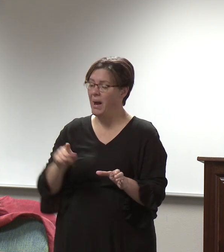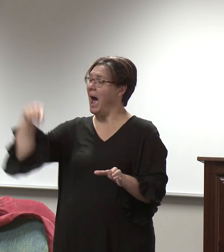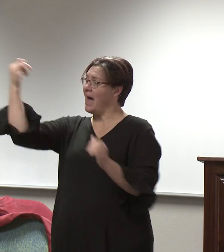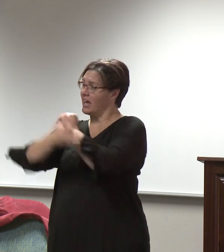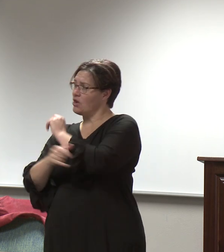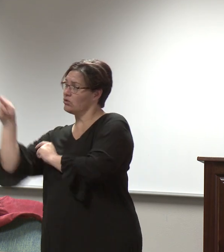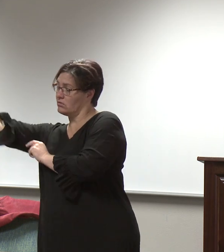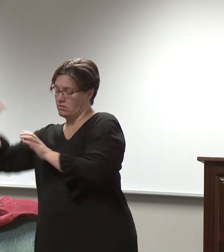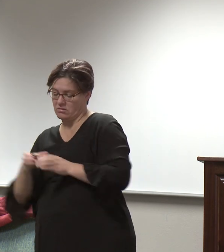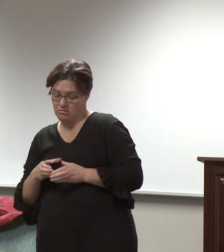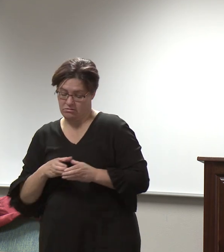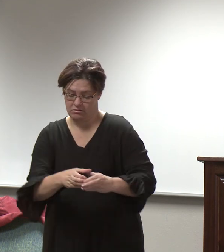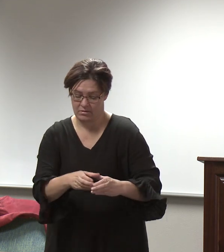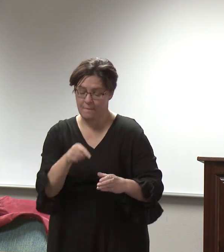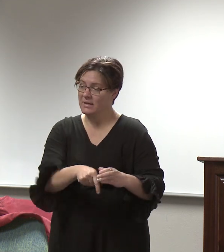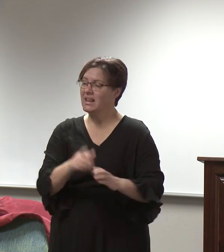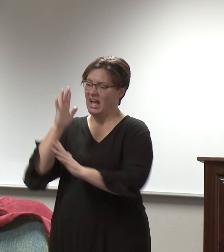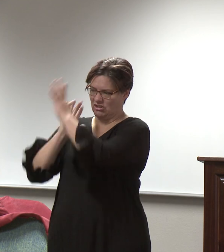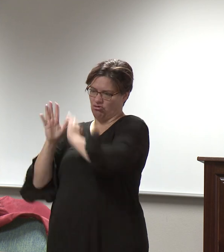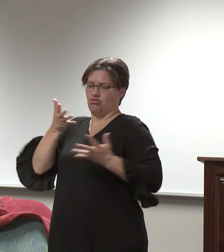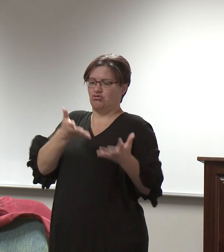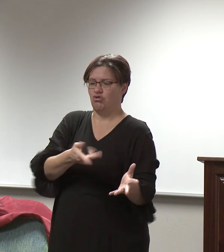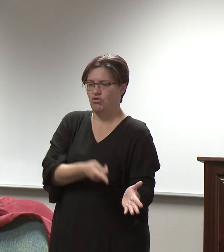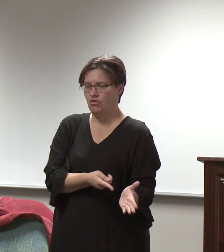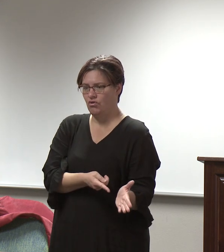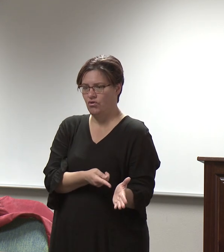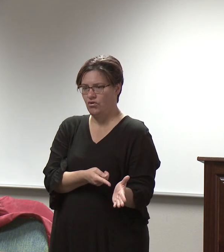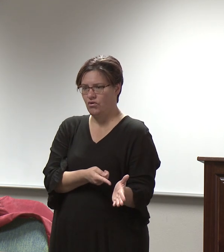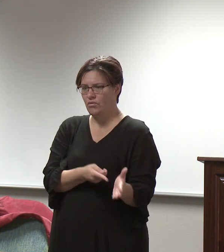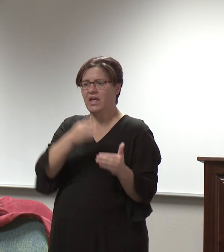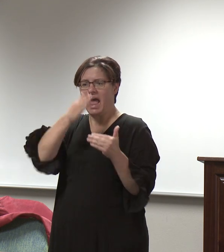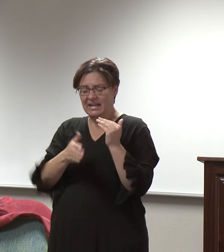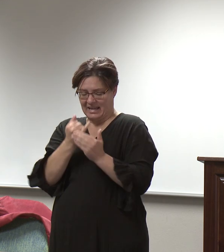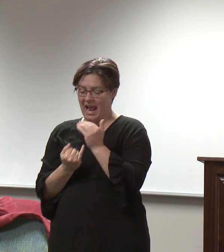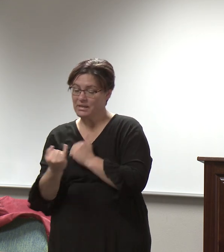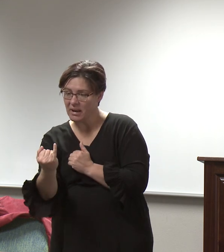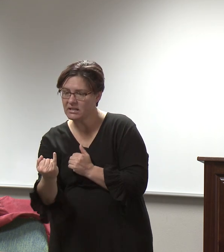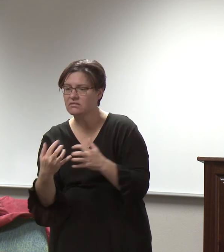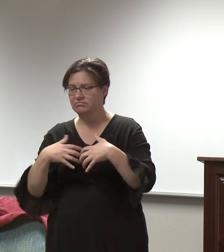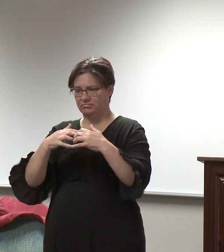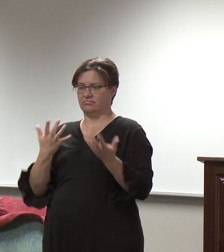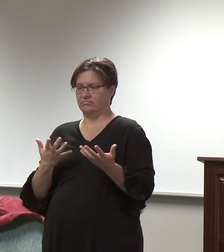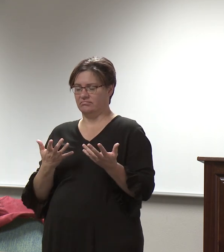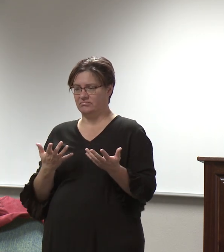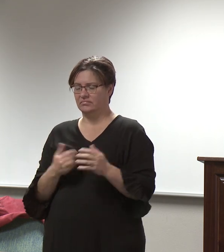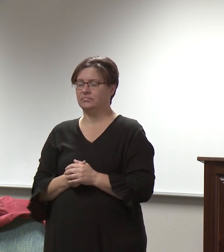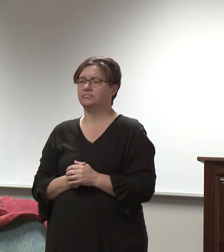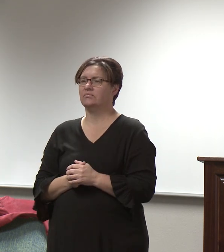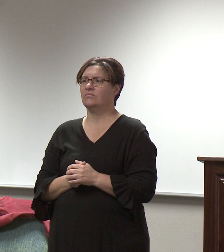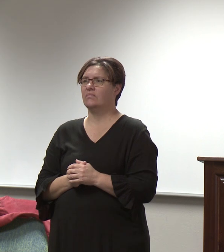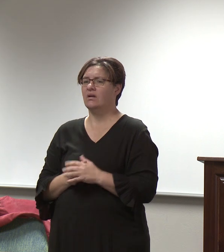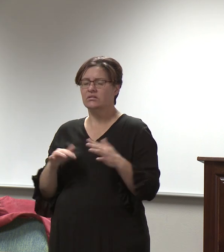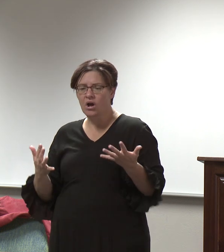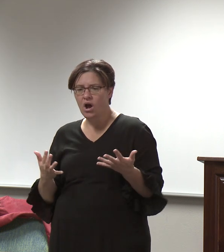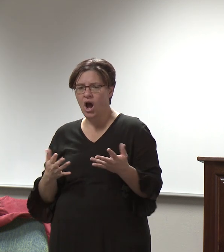country. That's historical colonialism. That's ended with the independence. There are still some colonies, of course. The